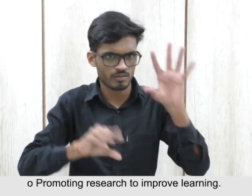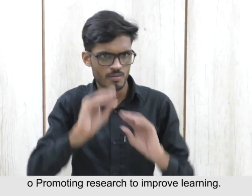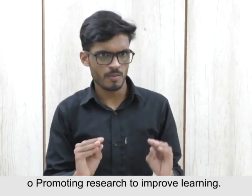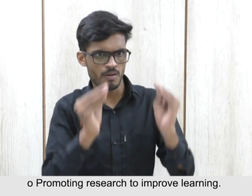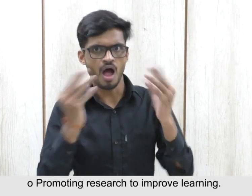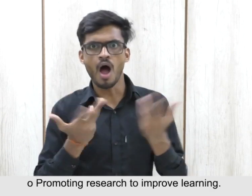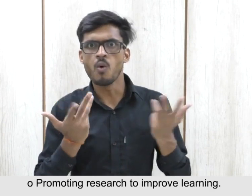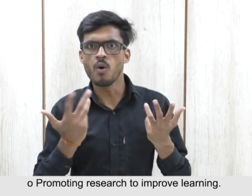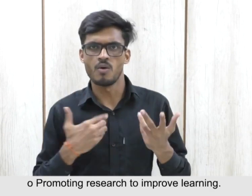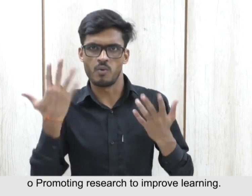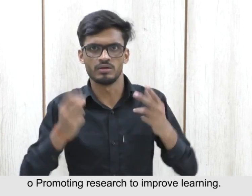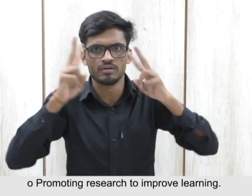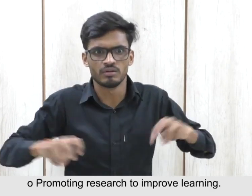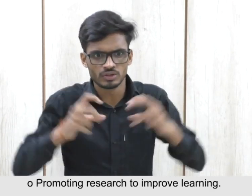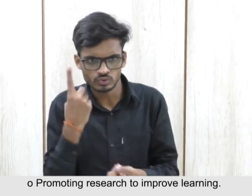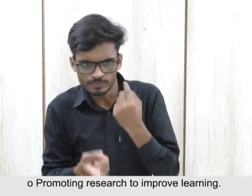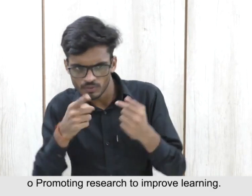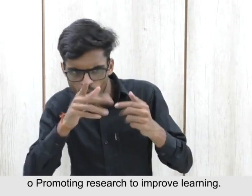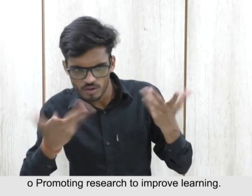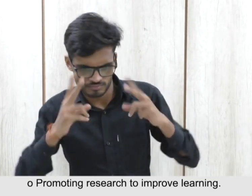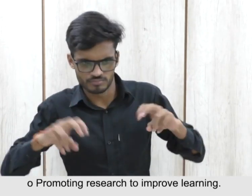Promoting research to improve learning.